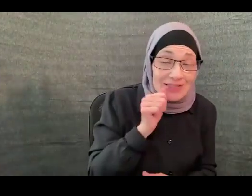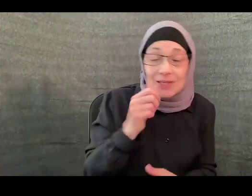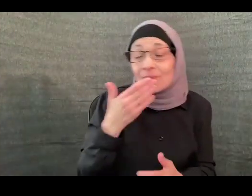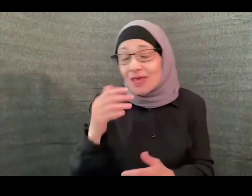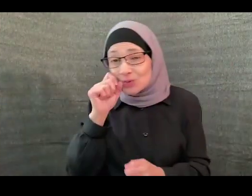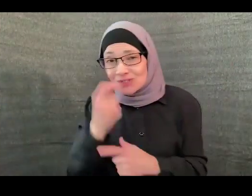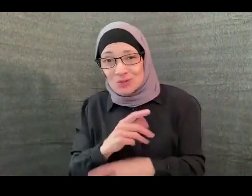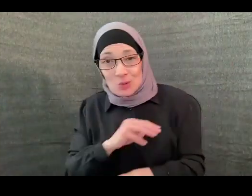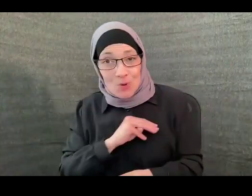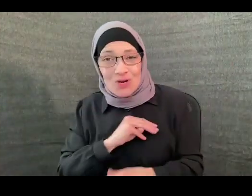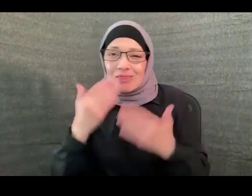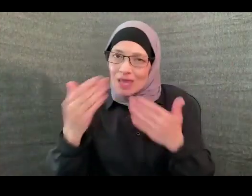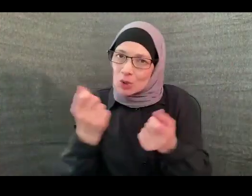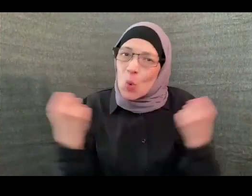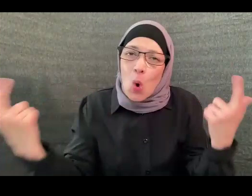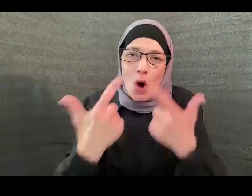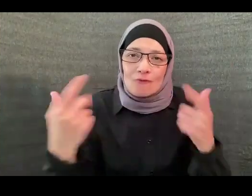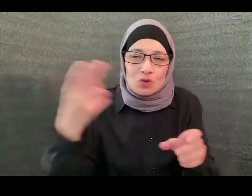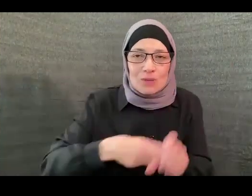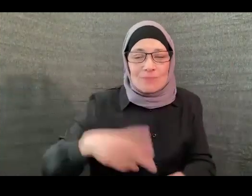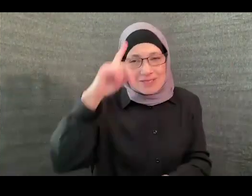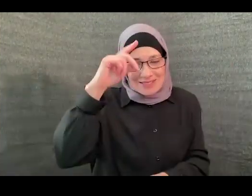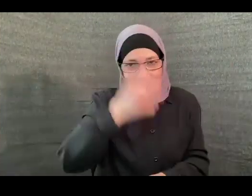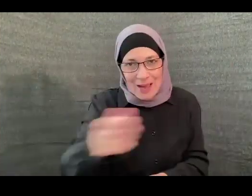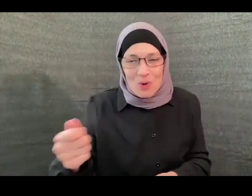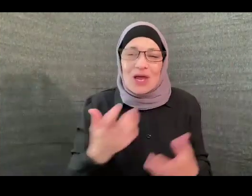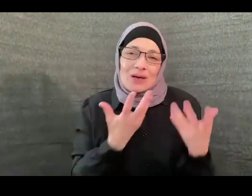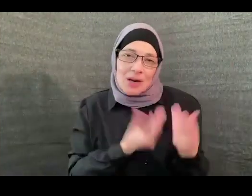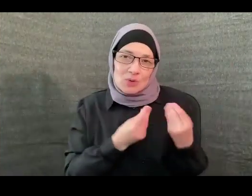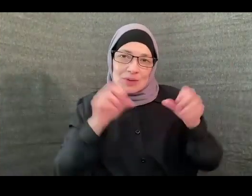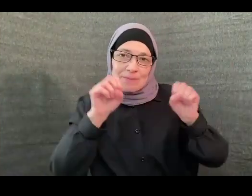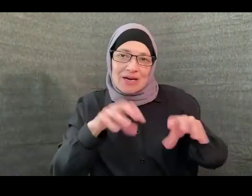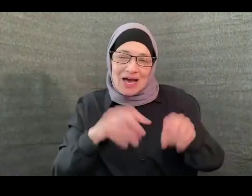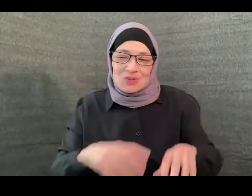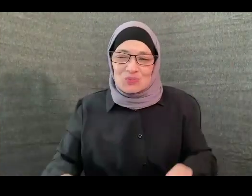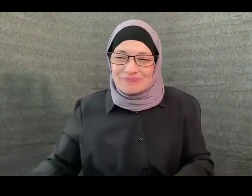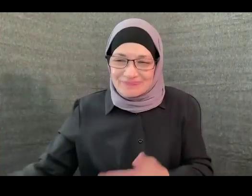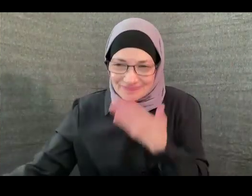And thank you, everybody, for joining. Assalamu alaikum wa rahmatullahi wa barakatuh.